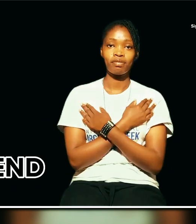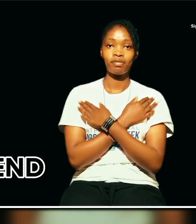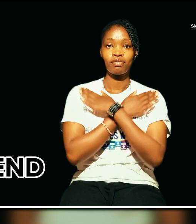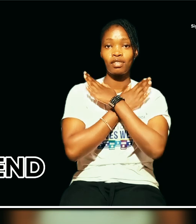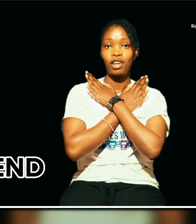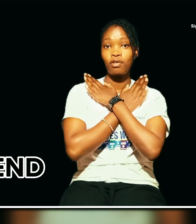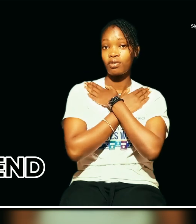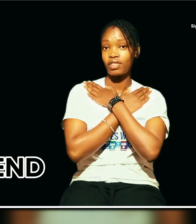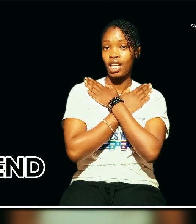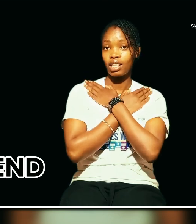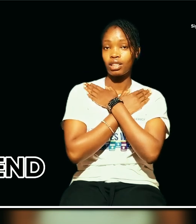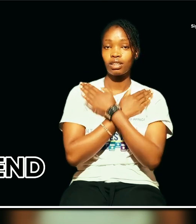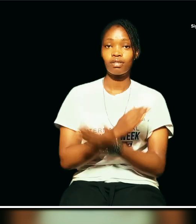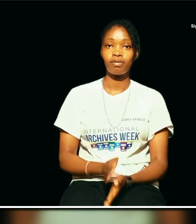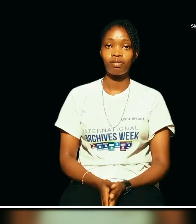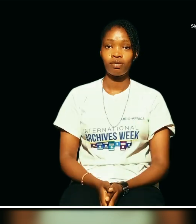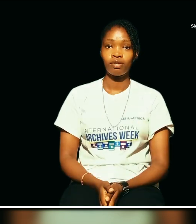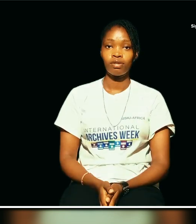friend,